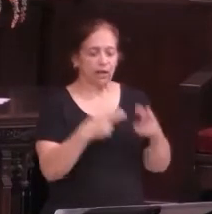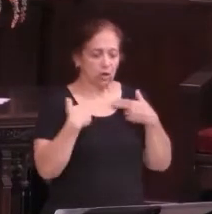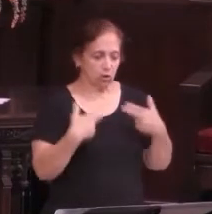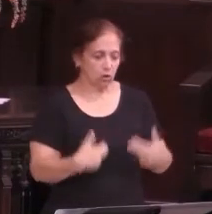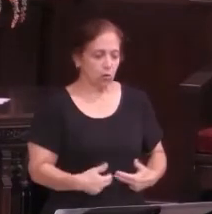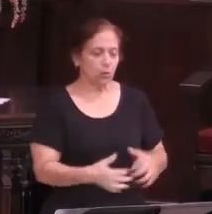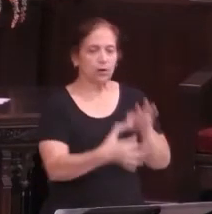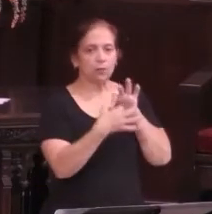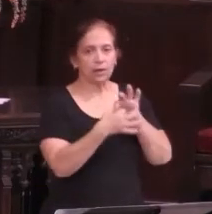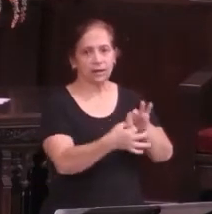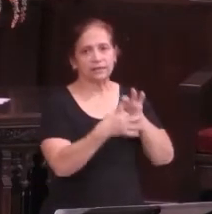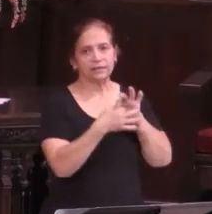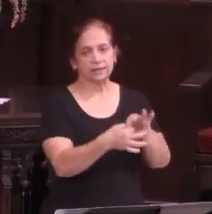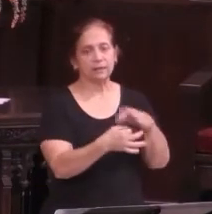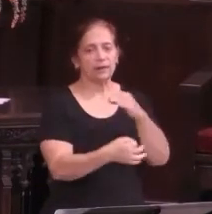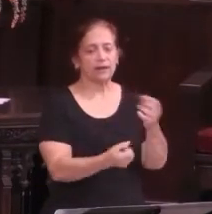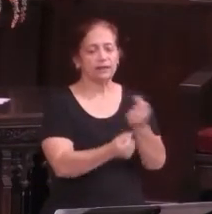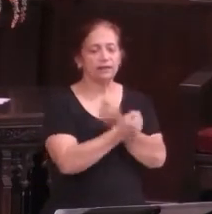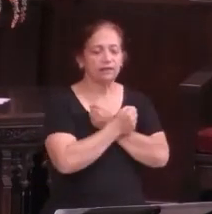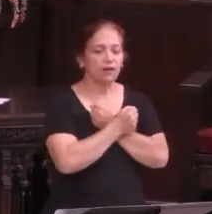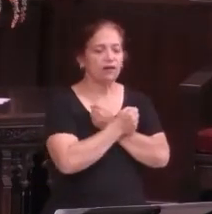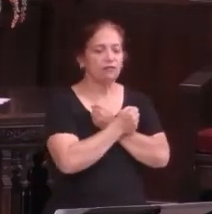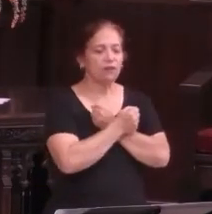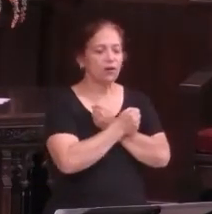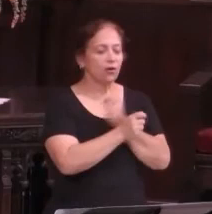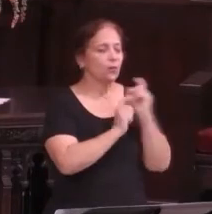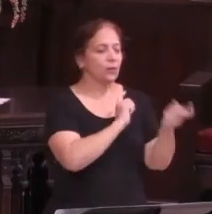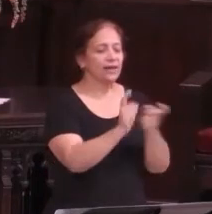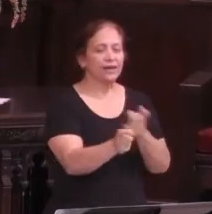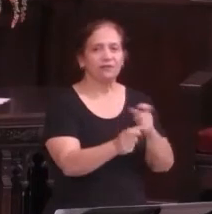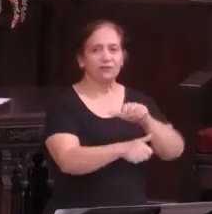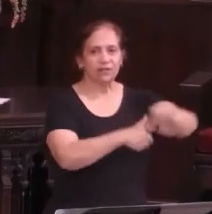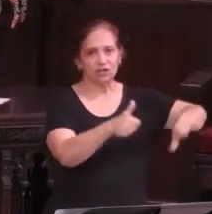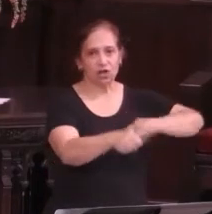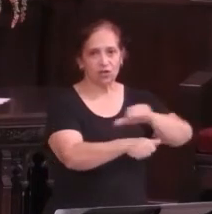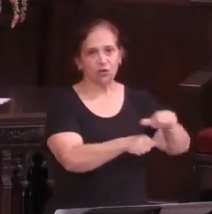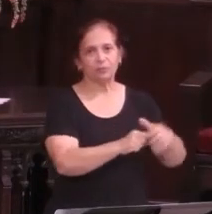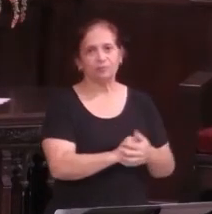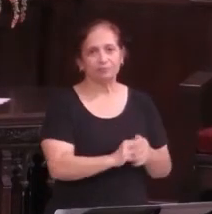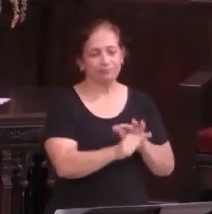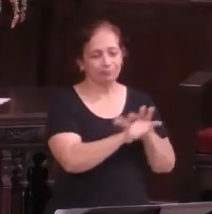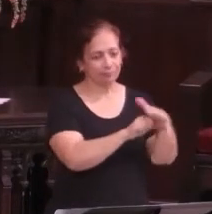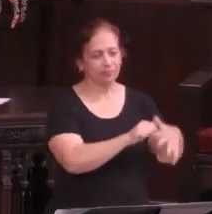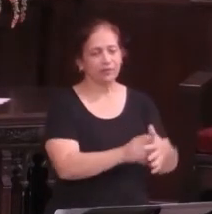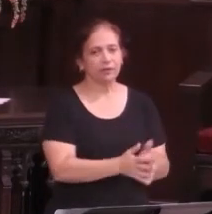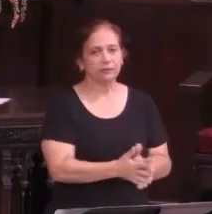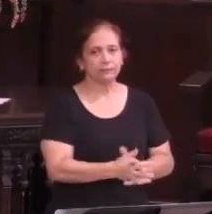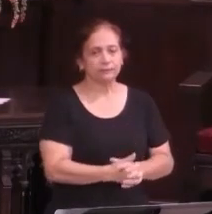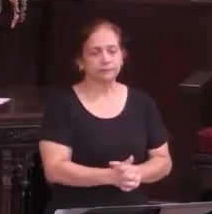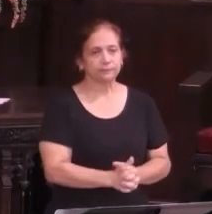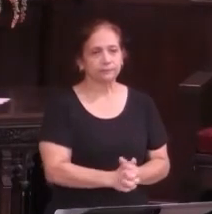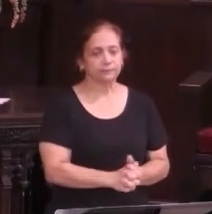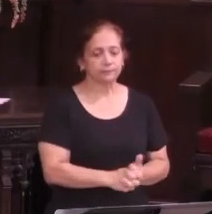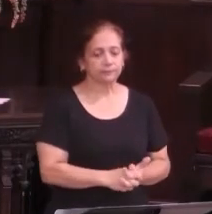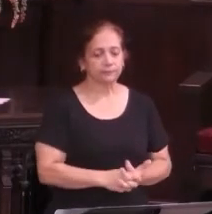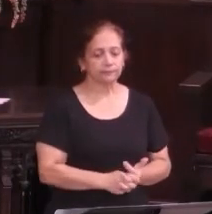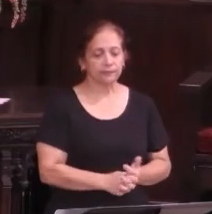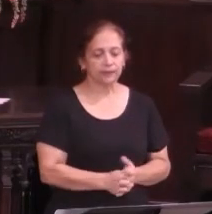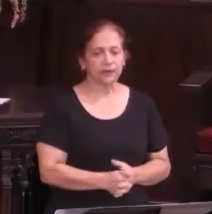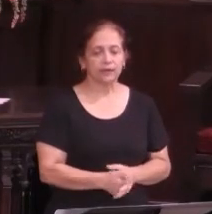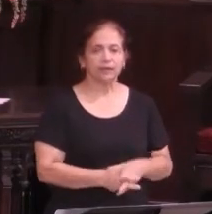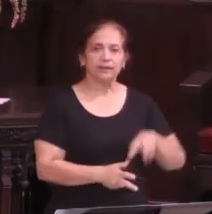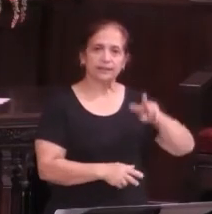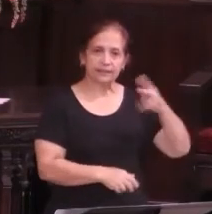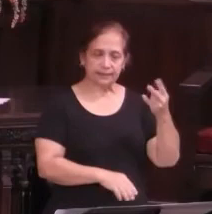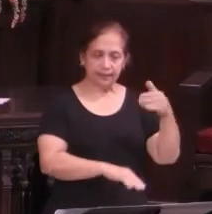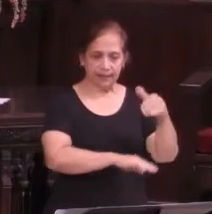human relationships and the love we shower upon one another. Well, on the second